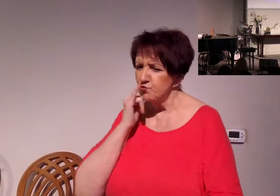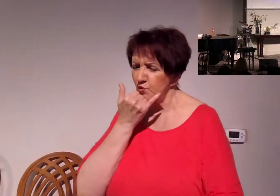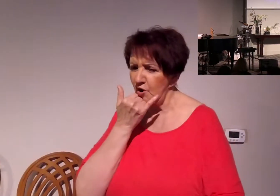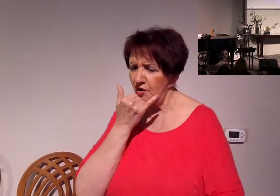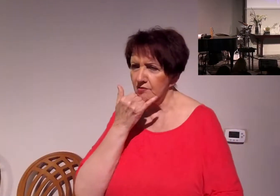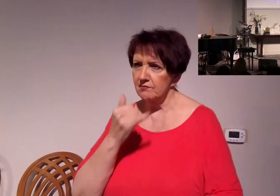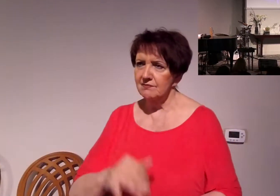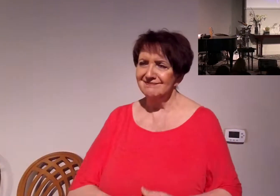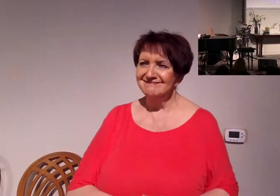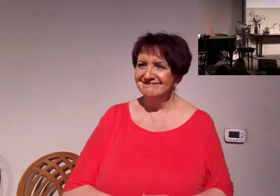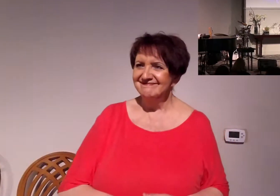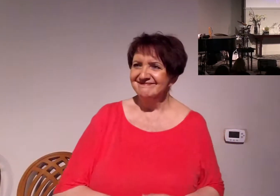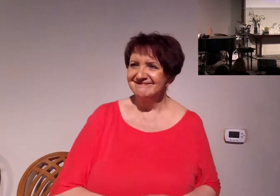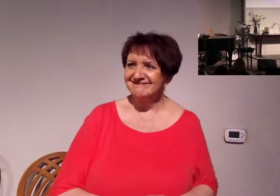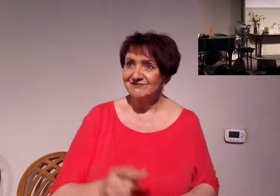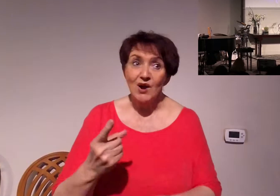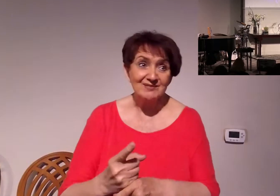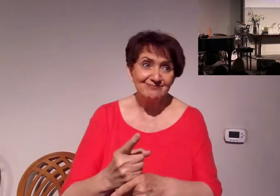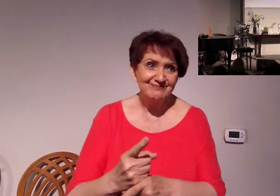Right?